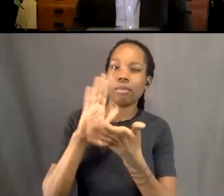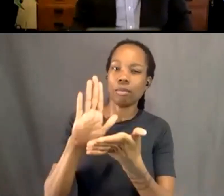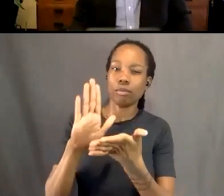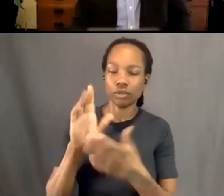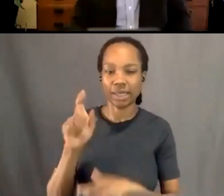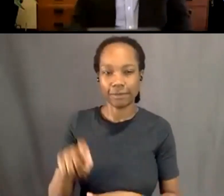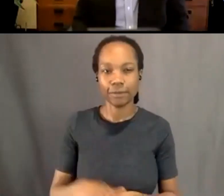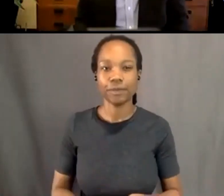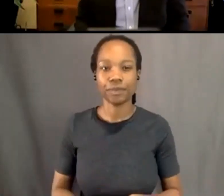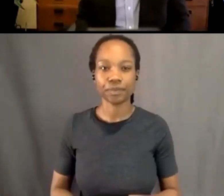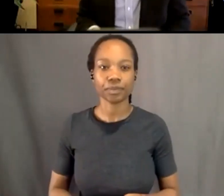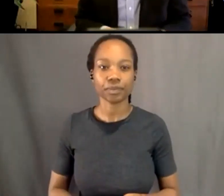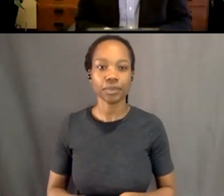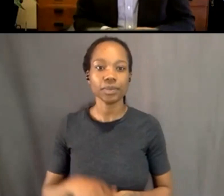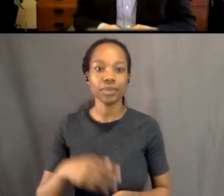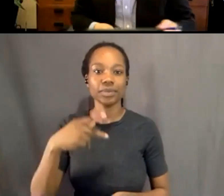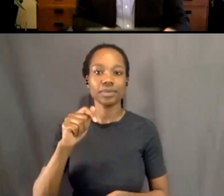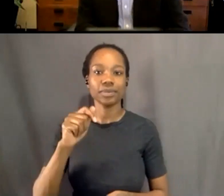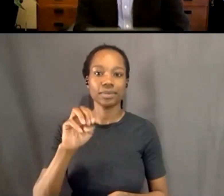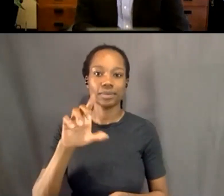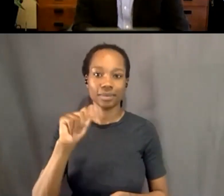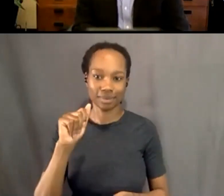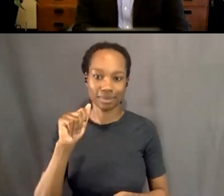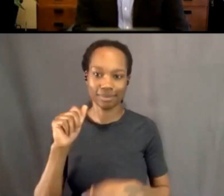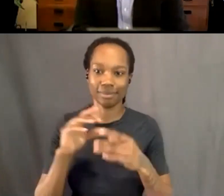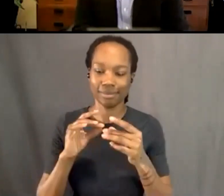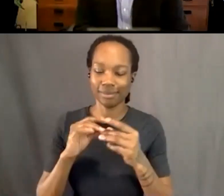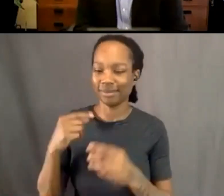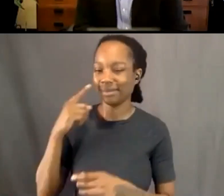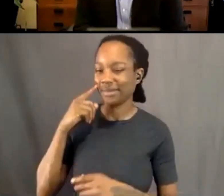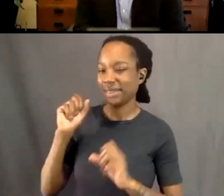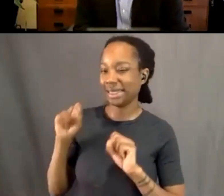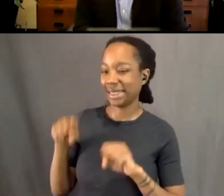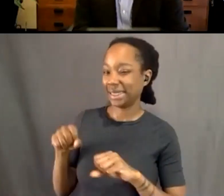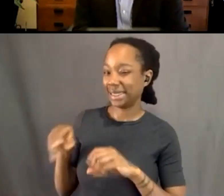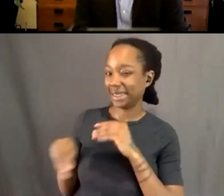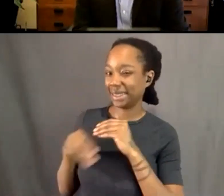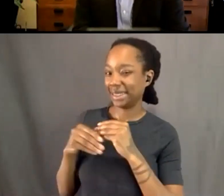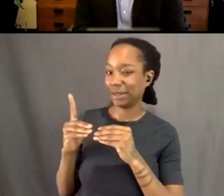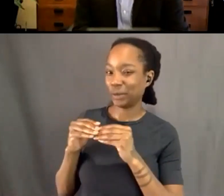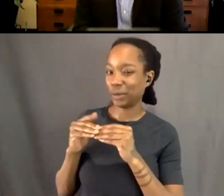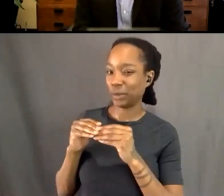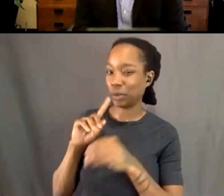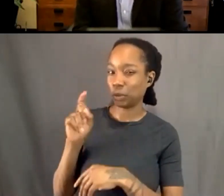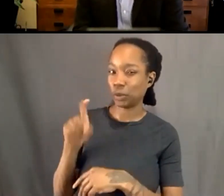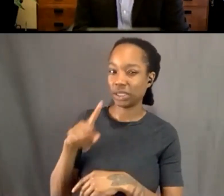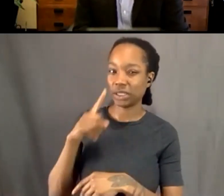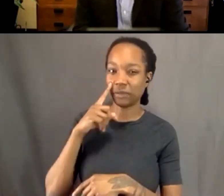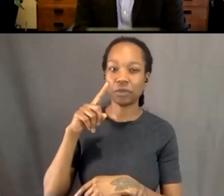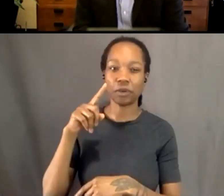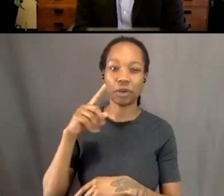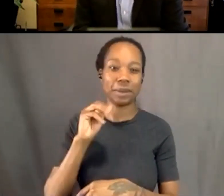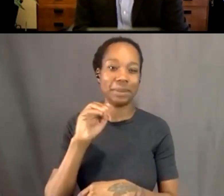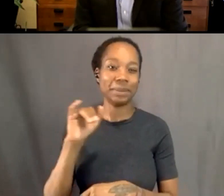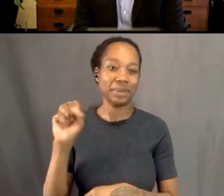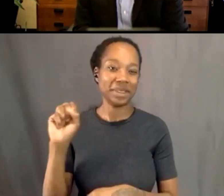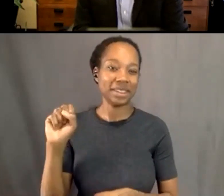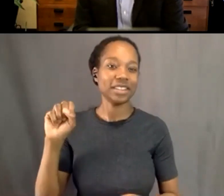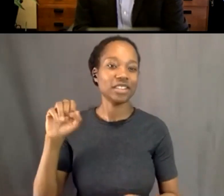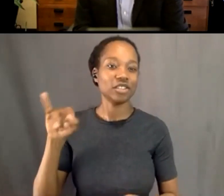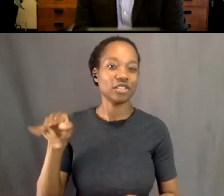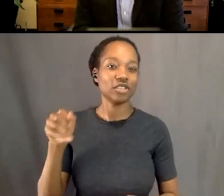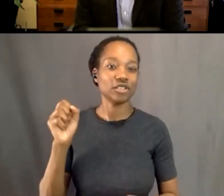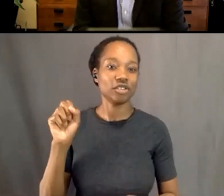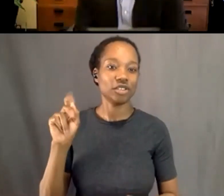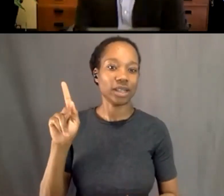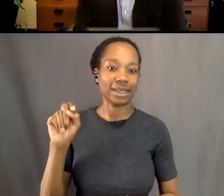And I think we can sneak in one more question for Ms. Jackson, if that's okay here. The question